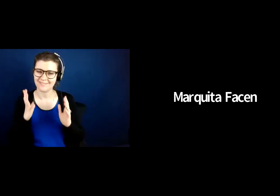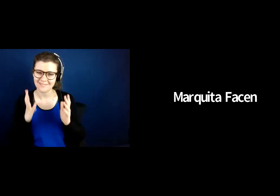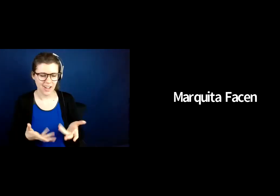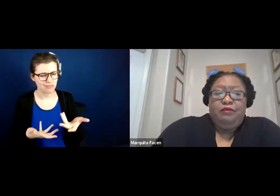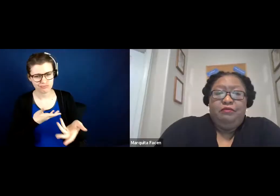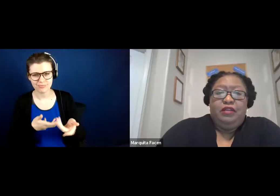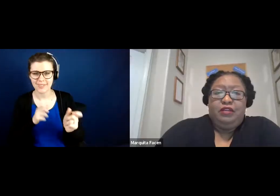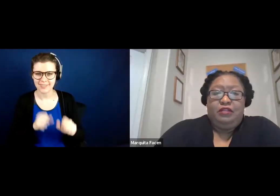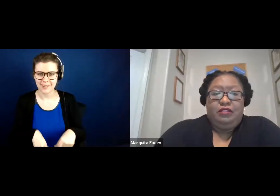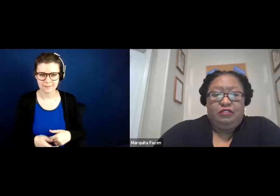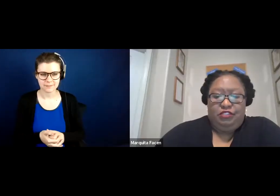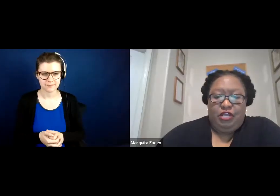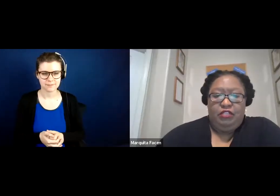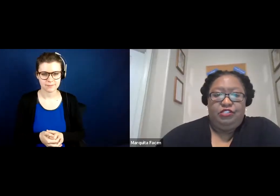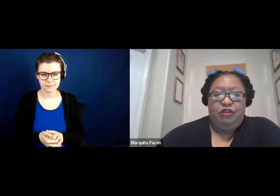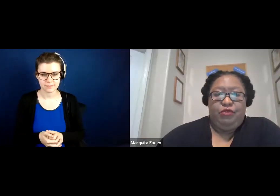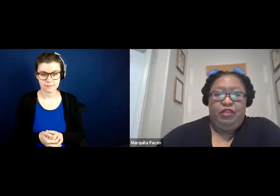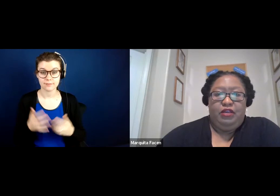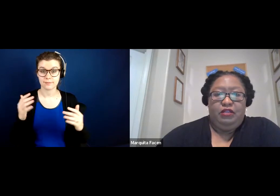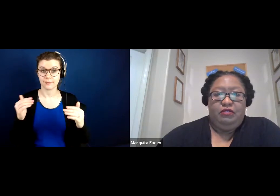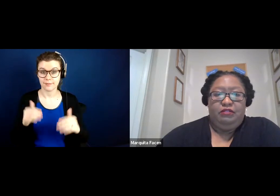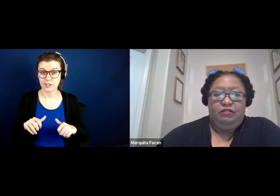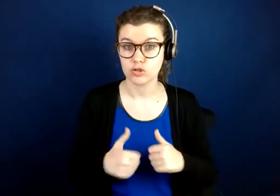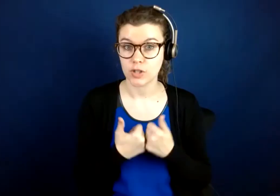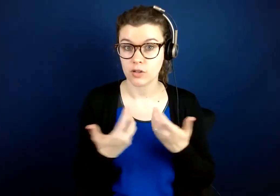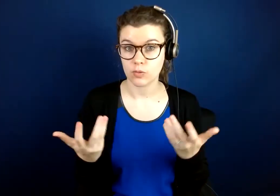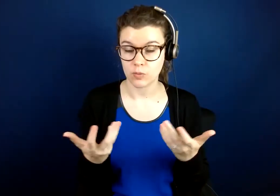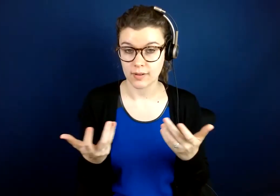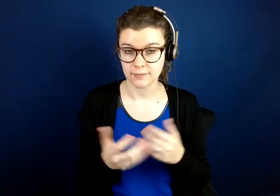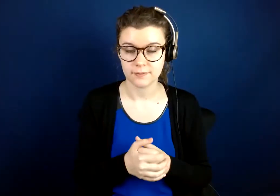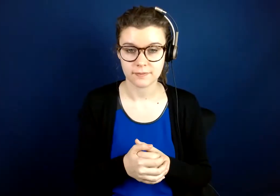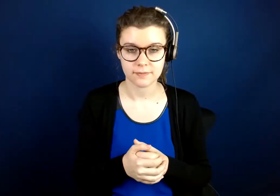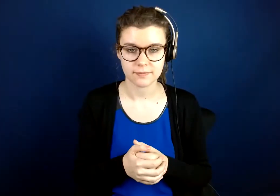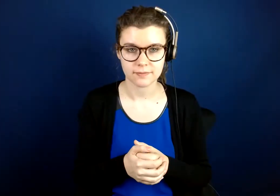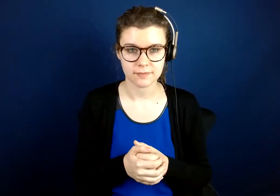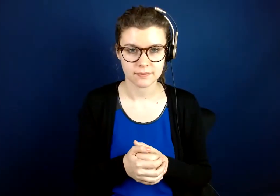The next challenge that we face